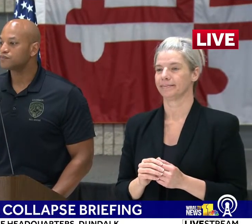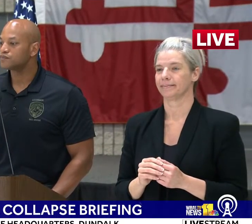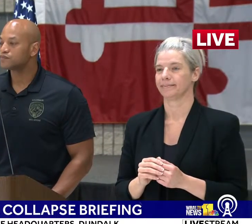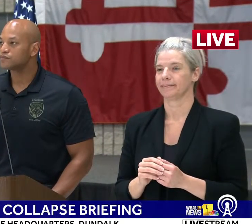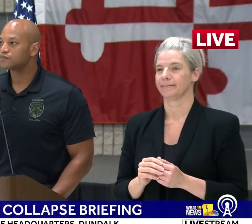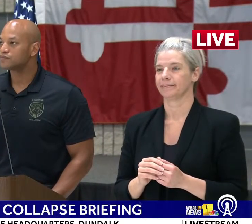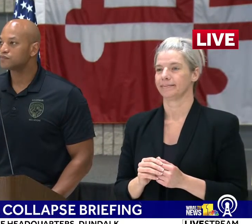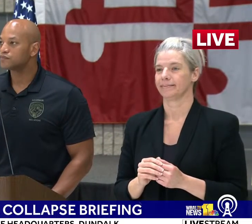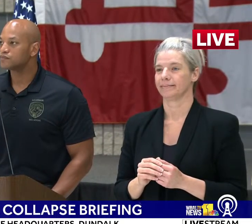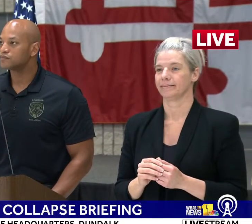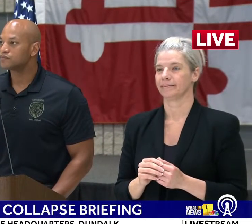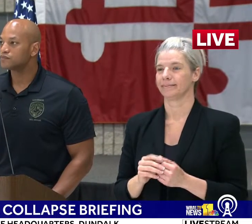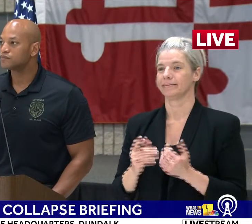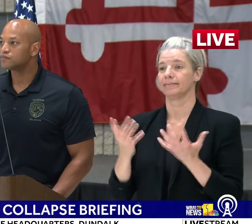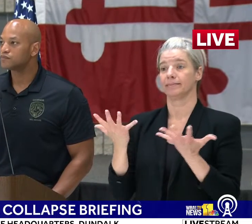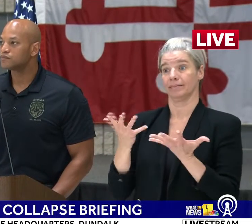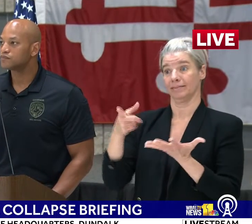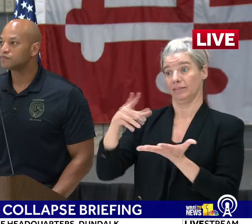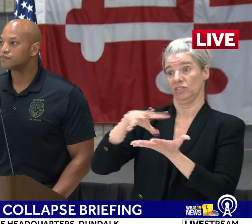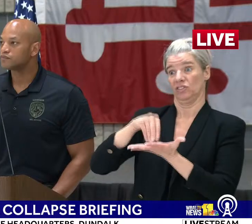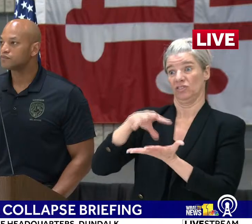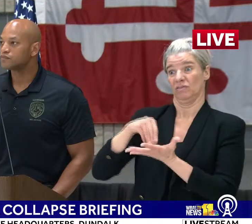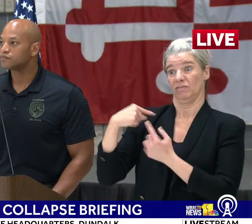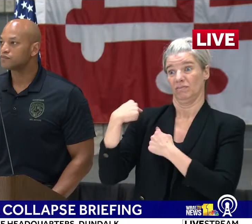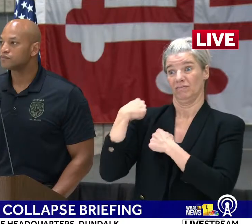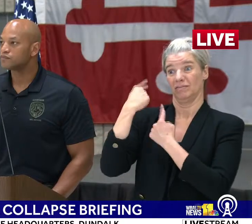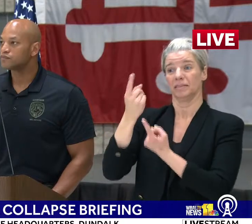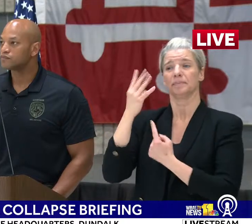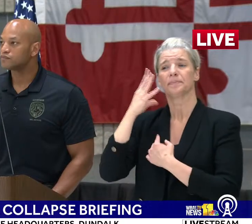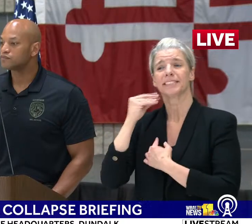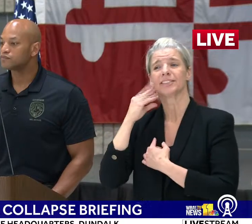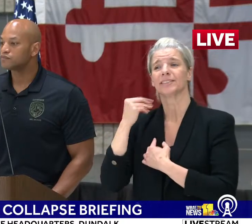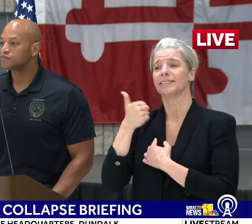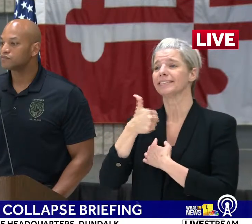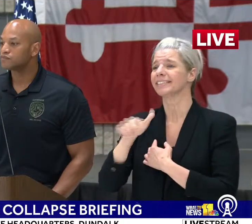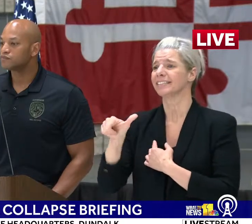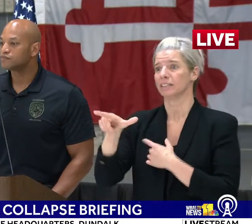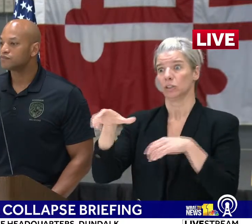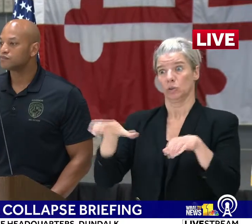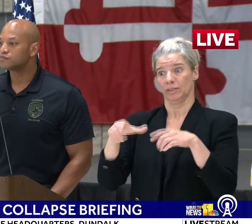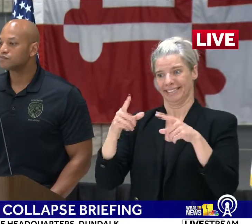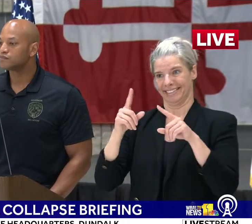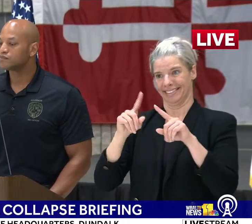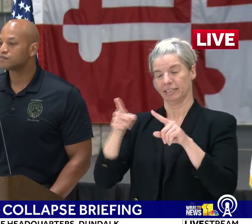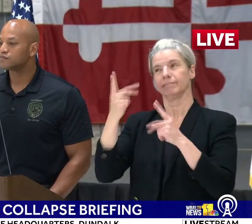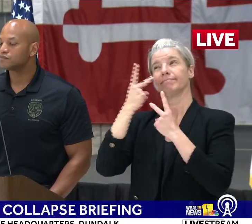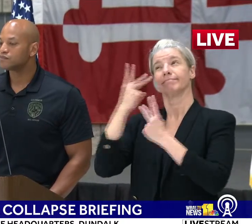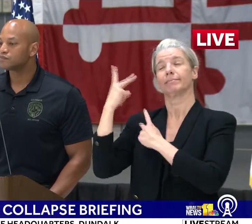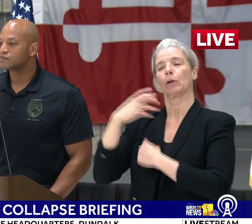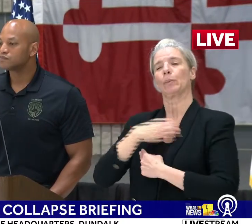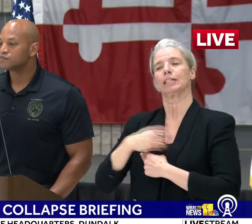learned most from this experience? And is there anything you might have done differently in hindsight now over the last month?